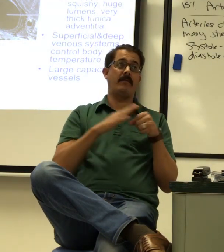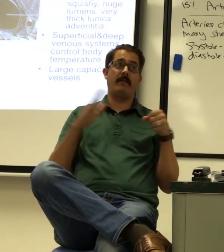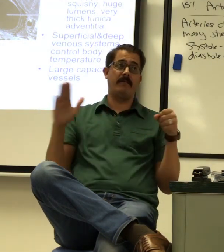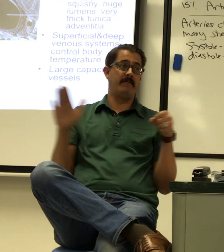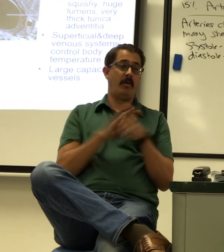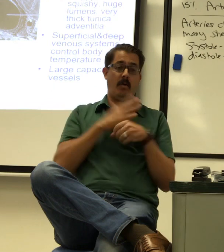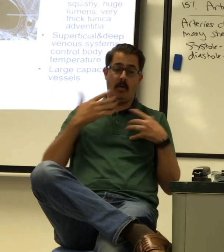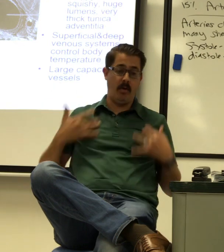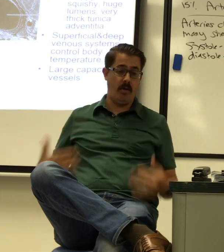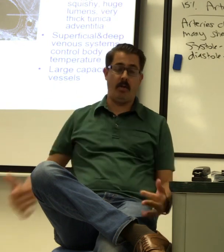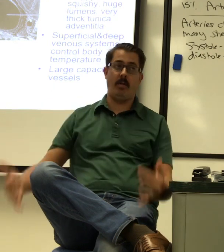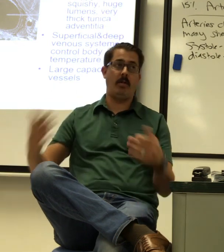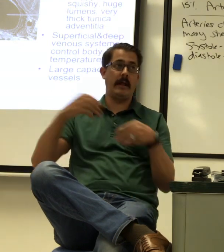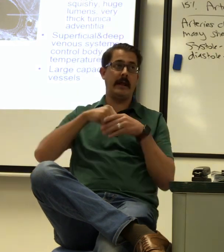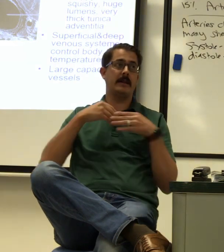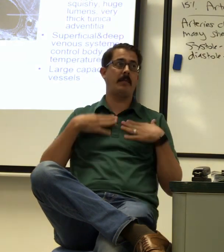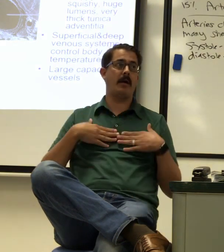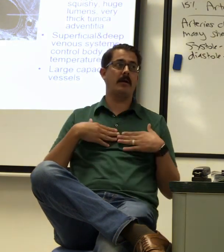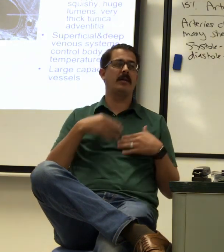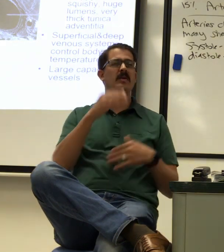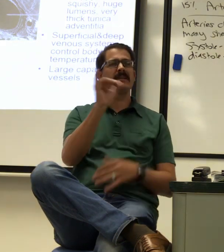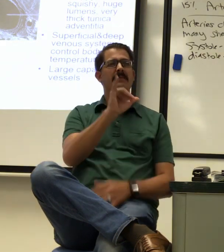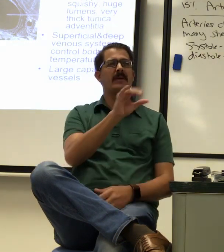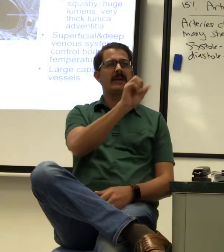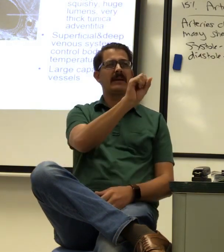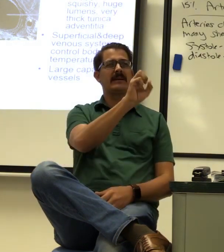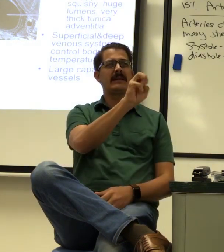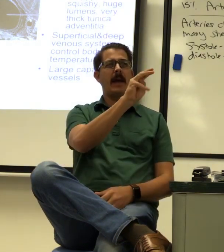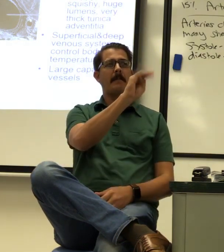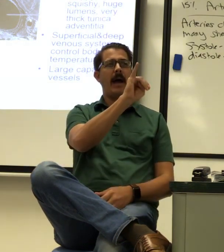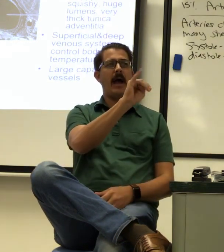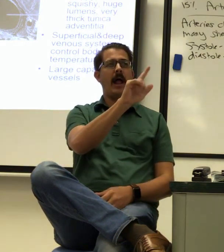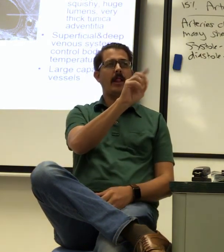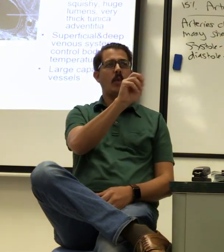their length. They're like semilunar valves,